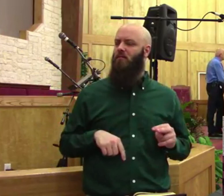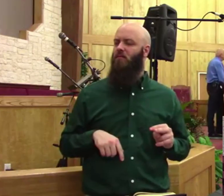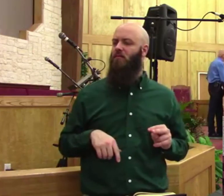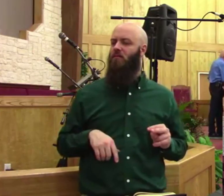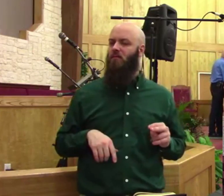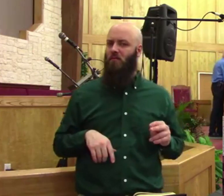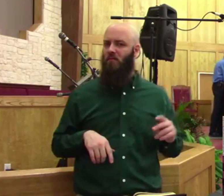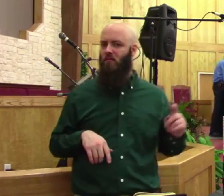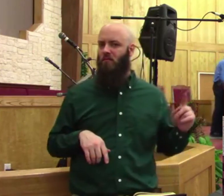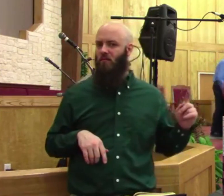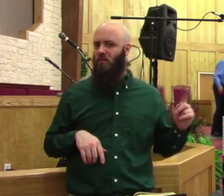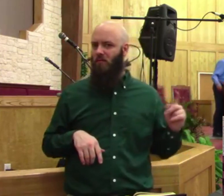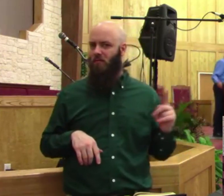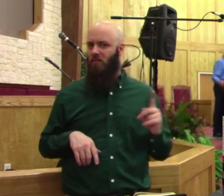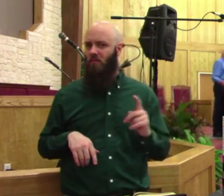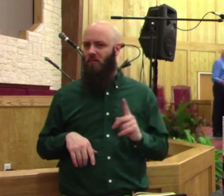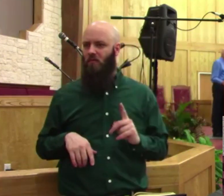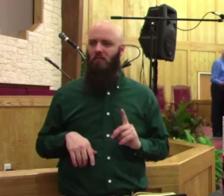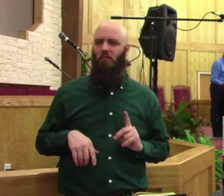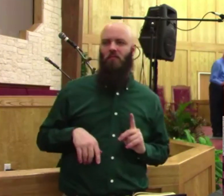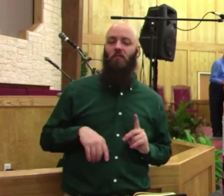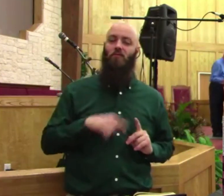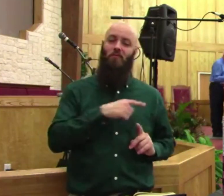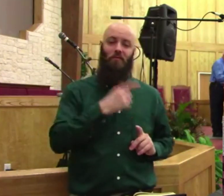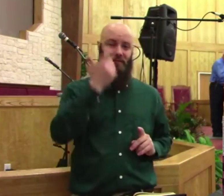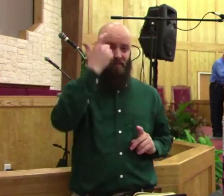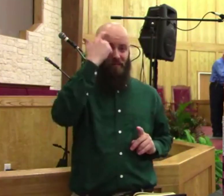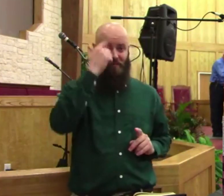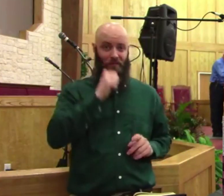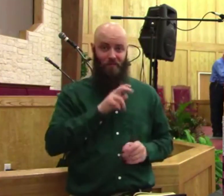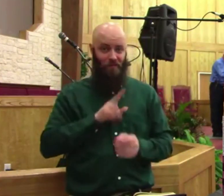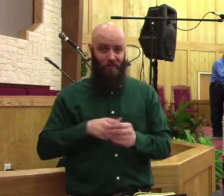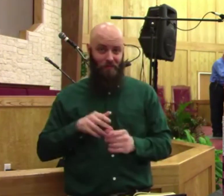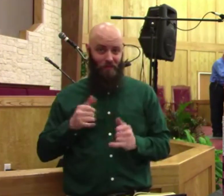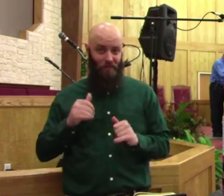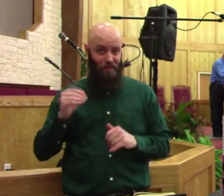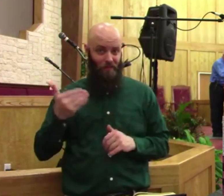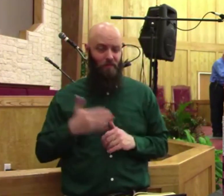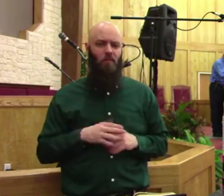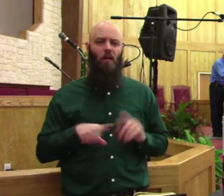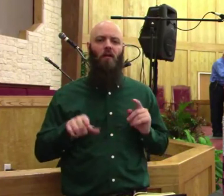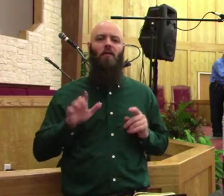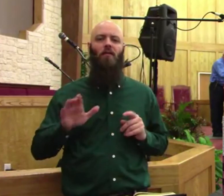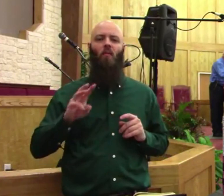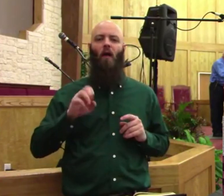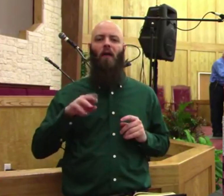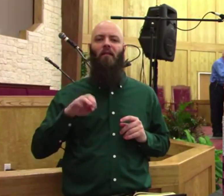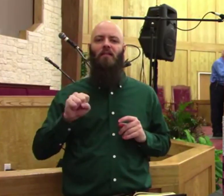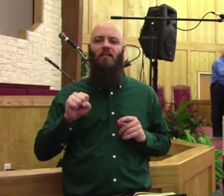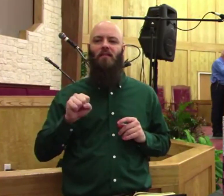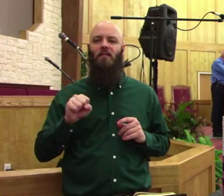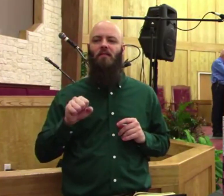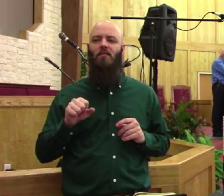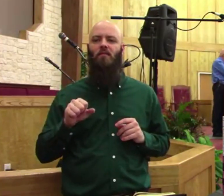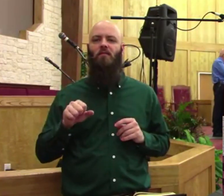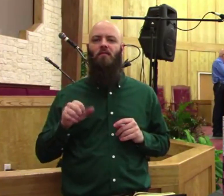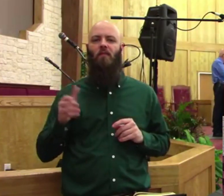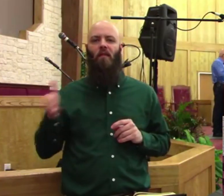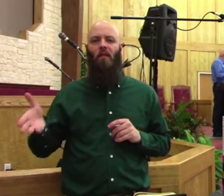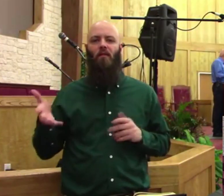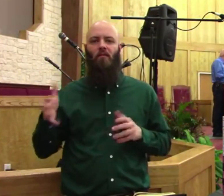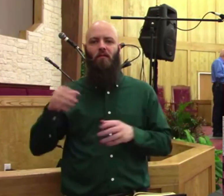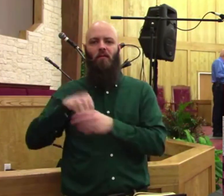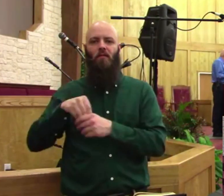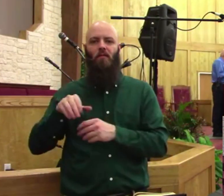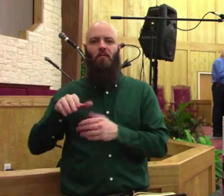She had the sense not to be at this party, apparently, and since his wives are there, in the party, it must be, I